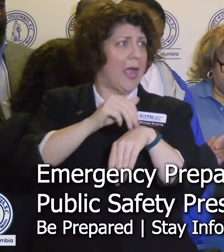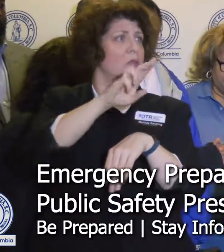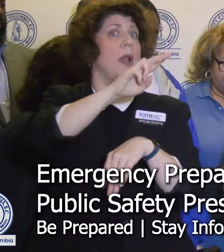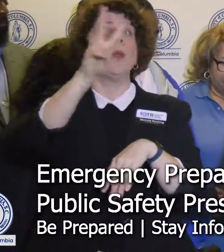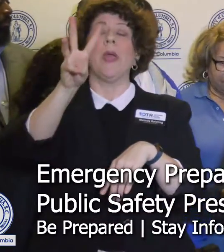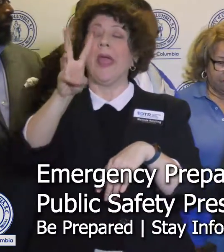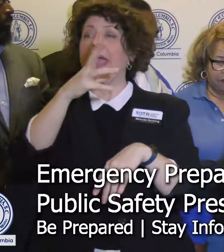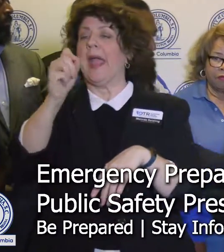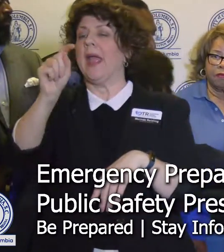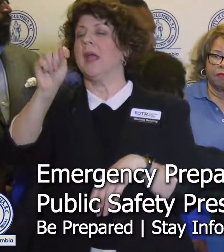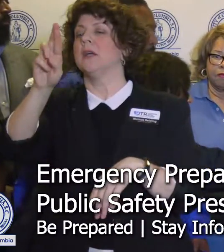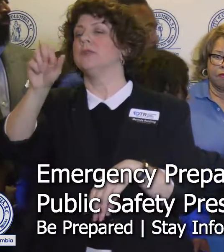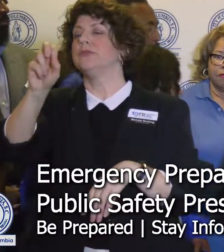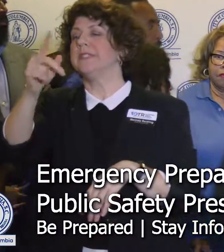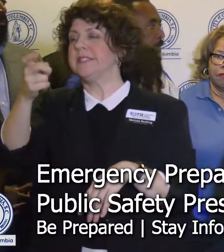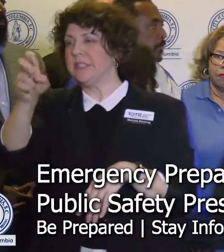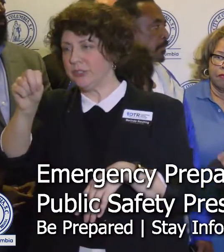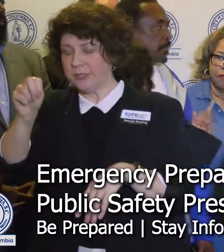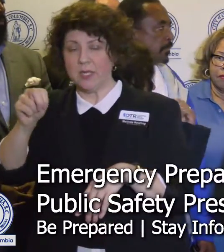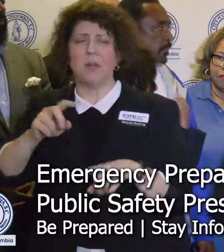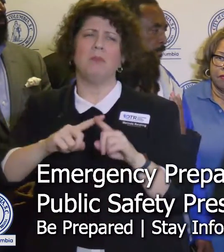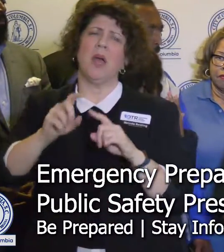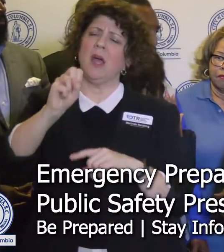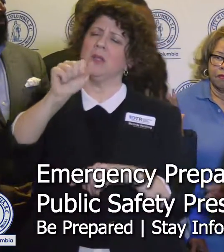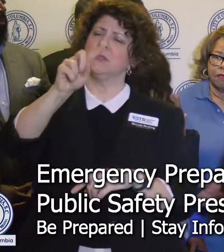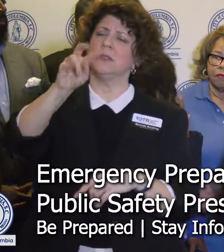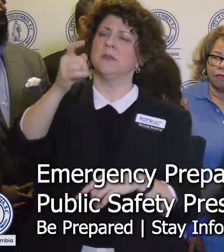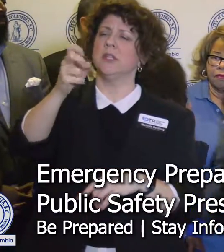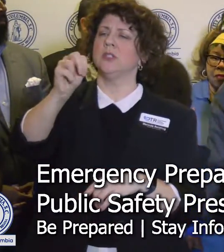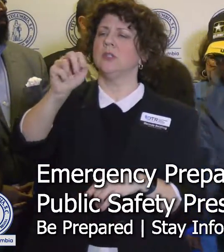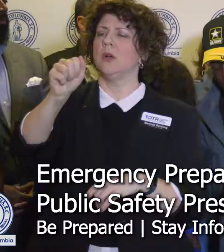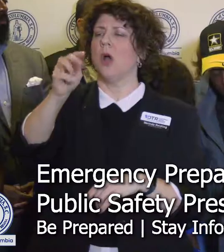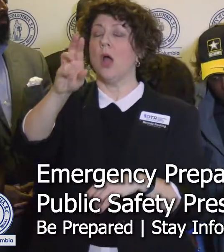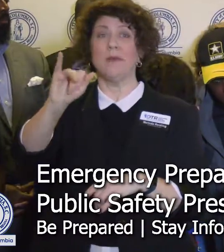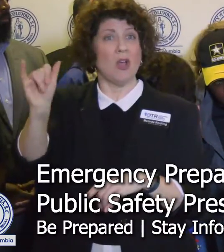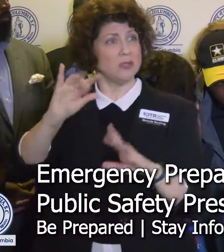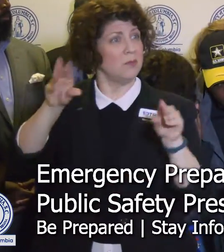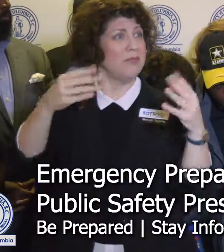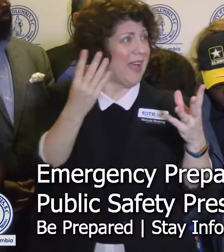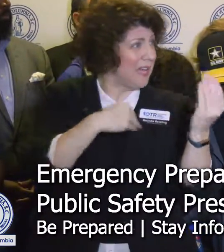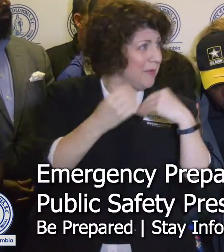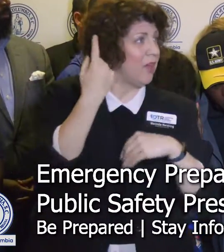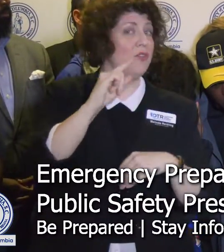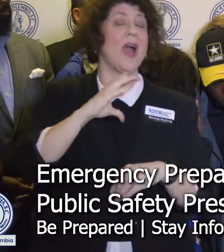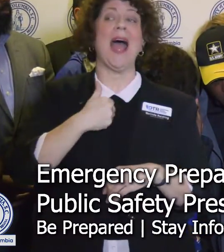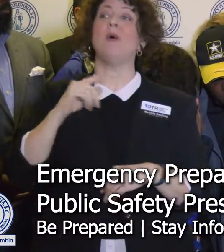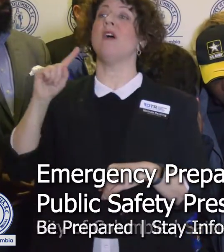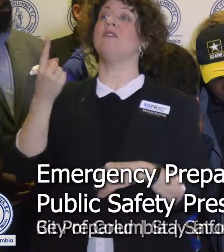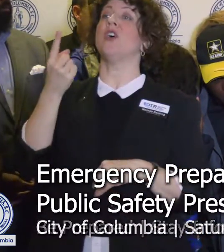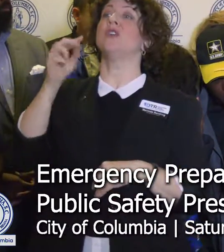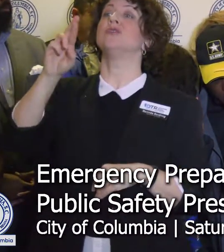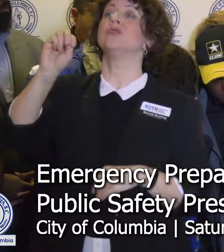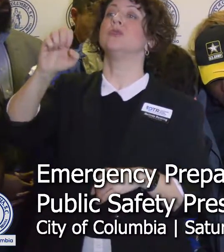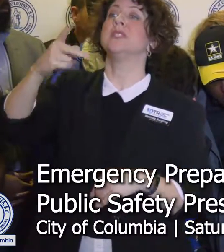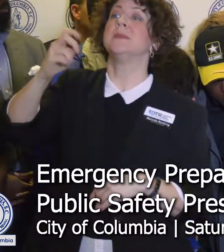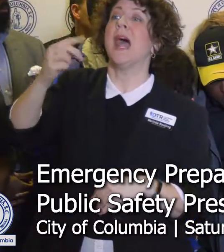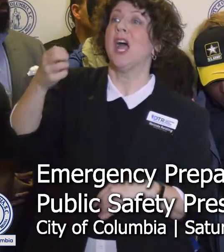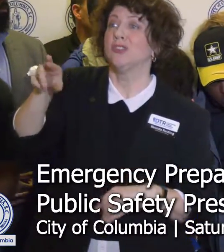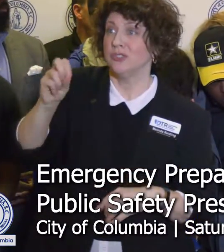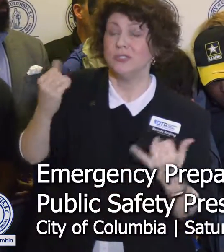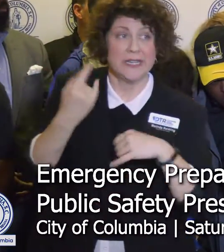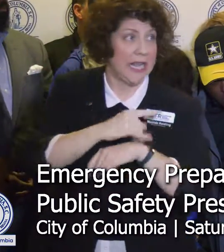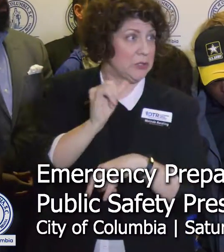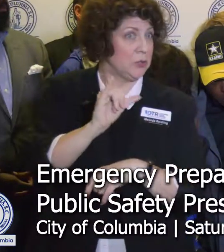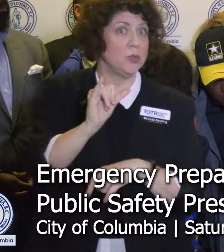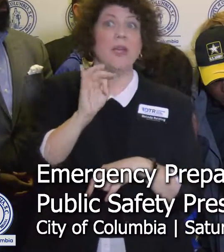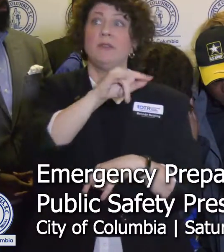Midlands and Transitions for our homeless community, but they are also providing meals for our first responders today. And any first responders, they